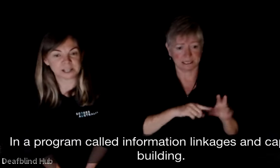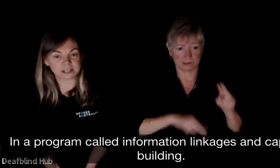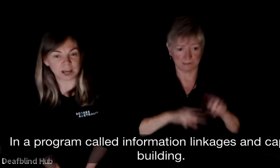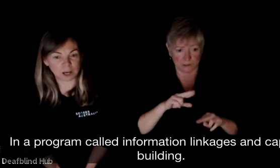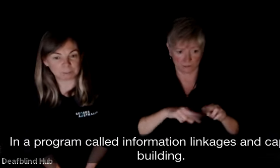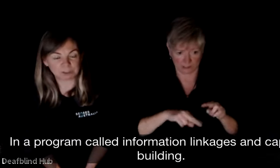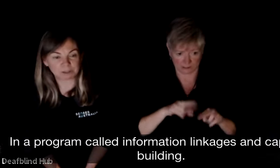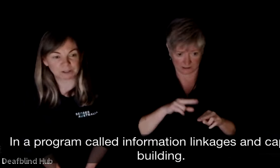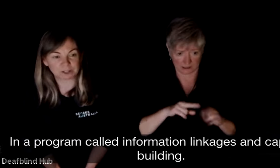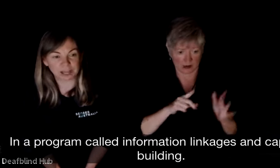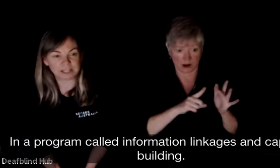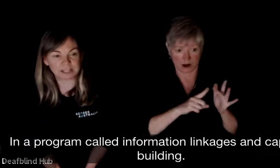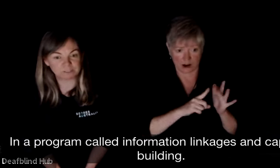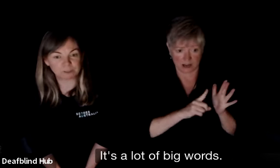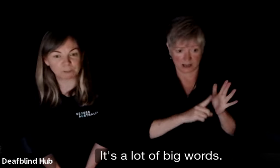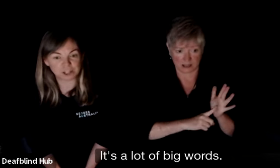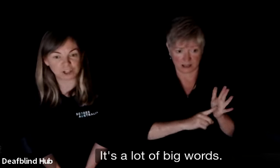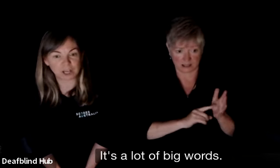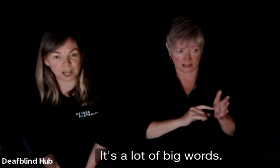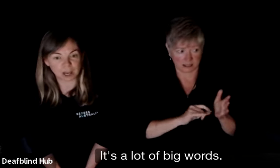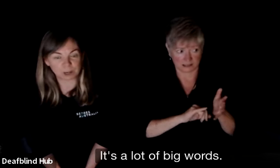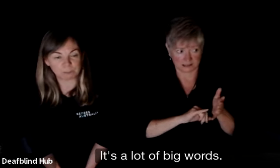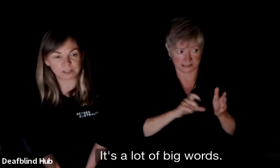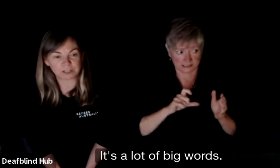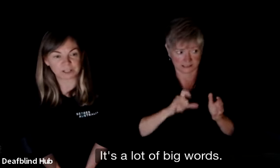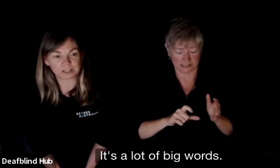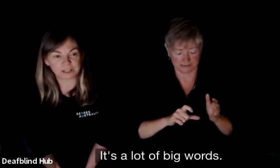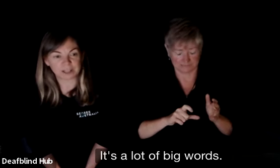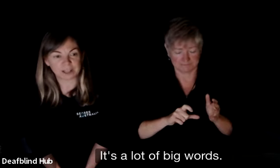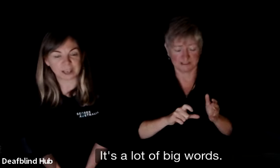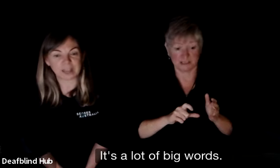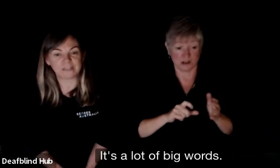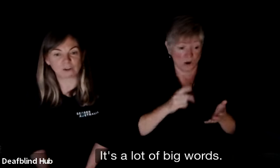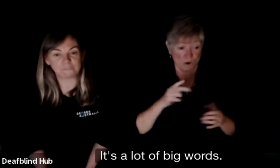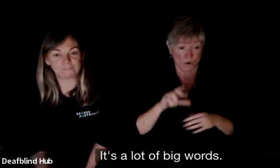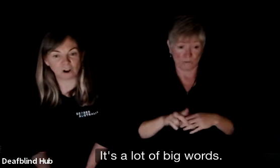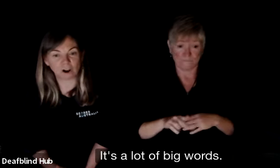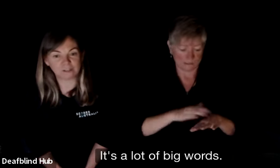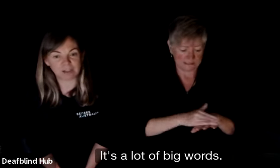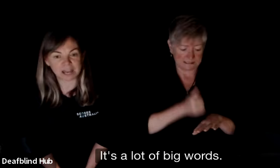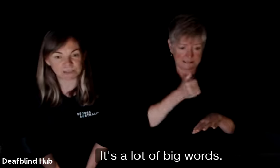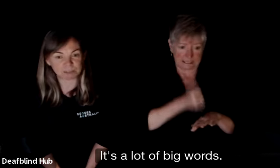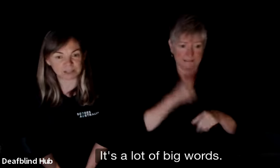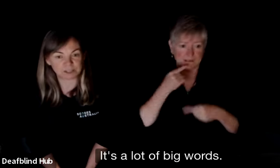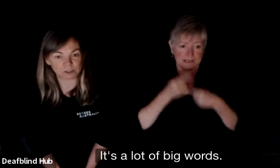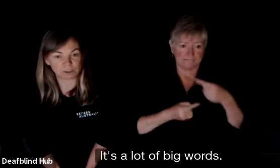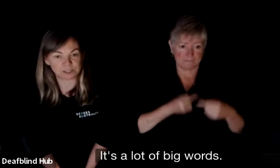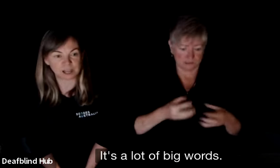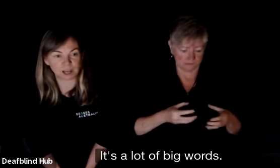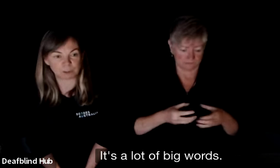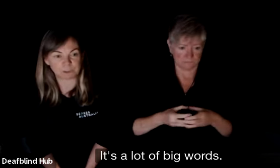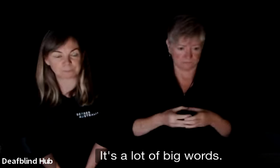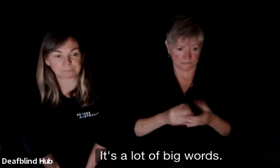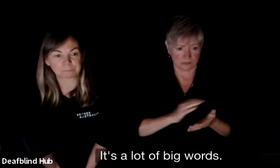To set up an information hub, and there are 5 aspects to